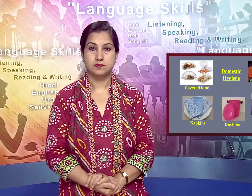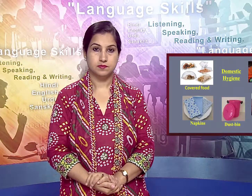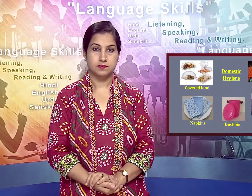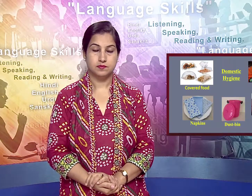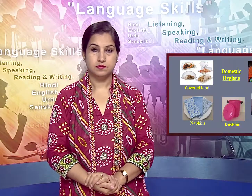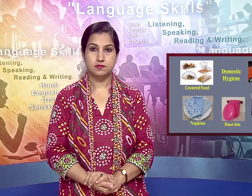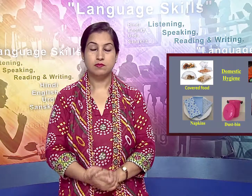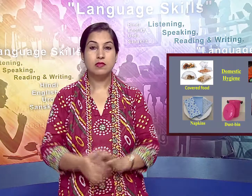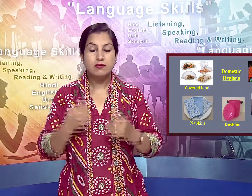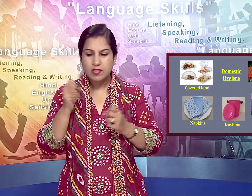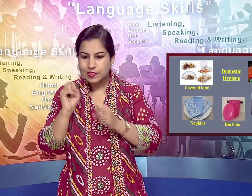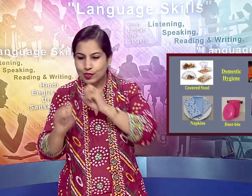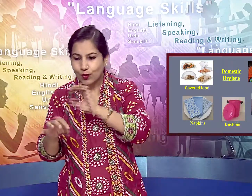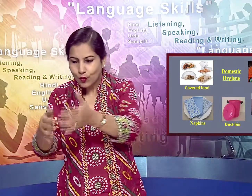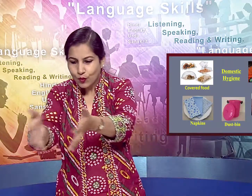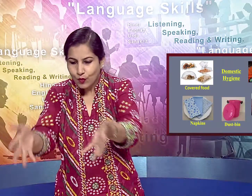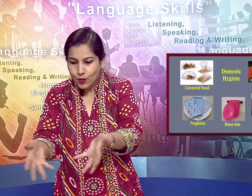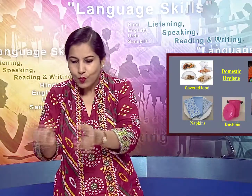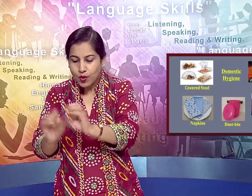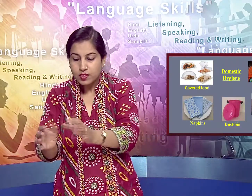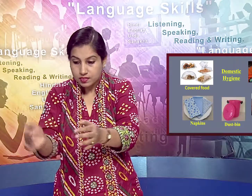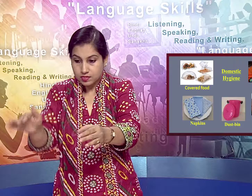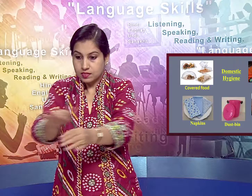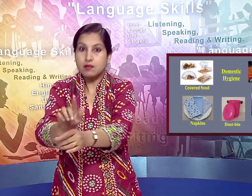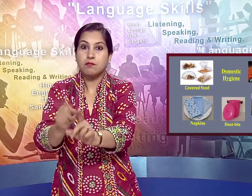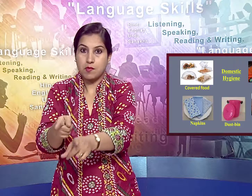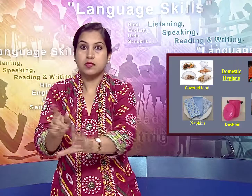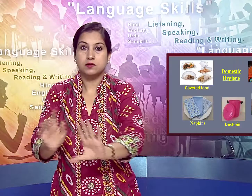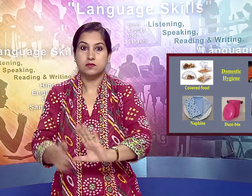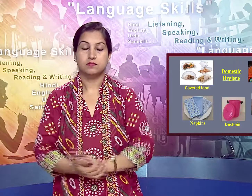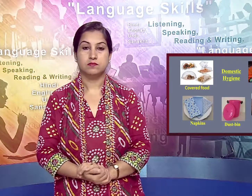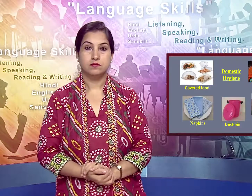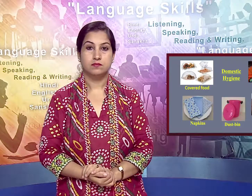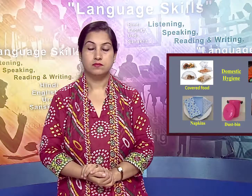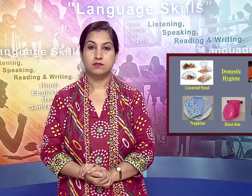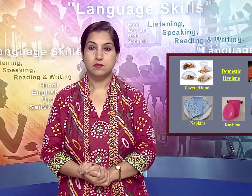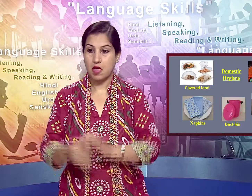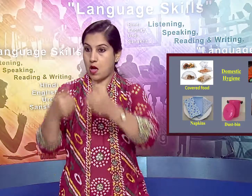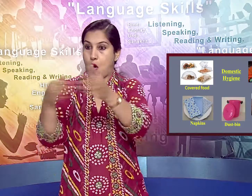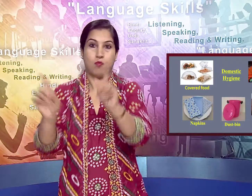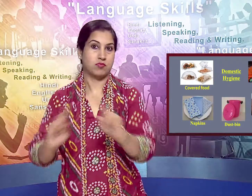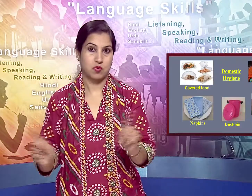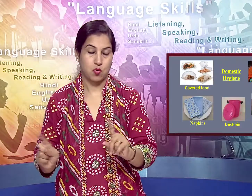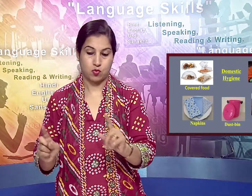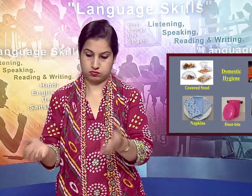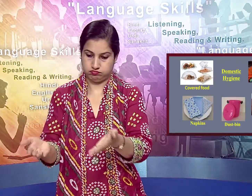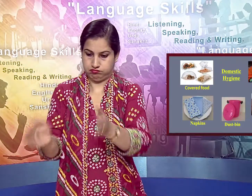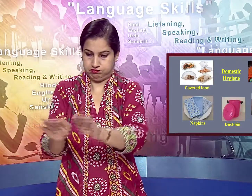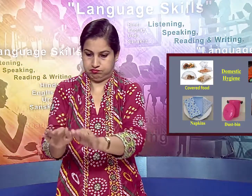if the garbage is also covered, it is not kept in open,